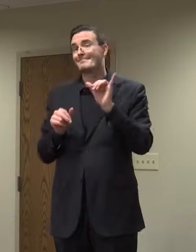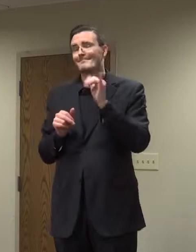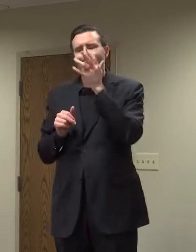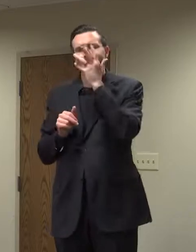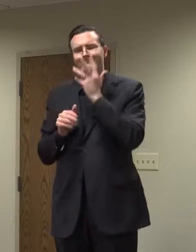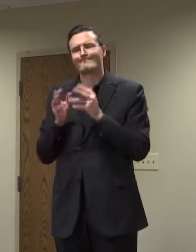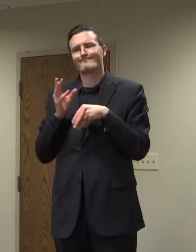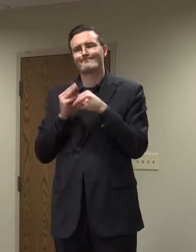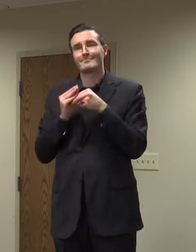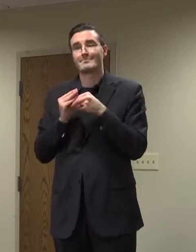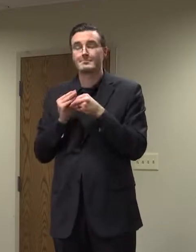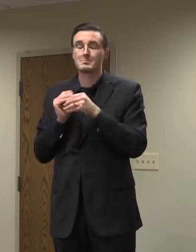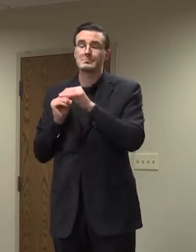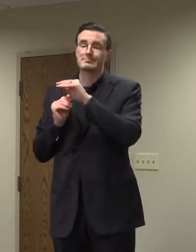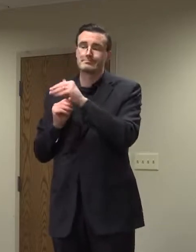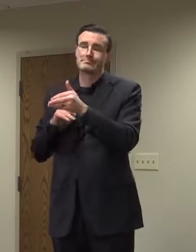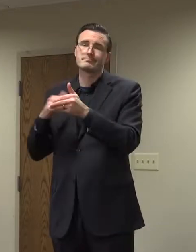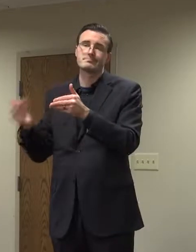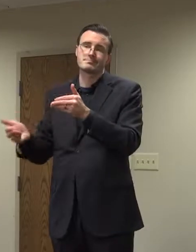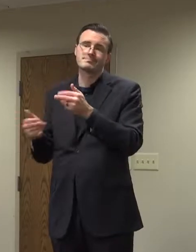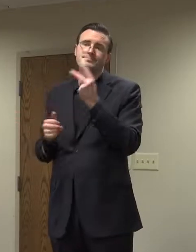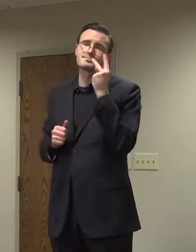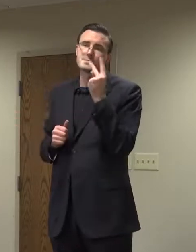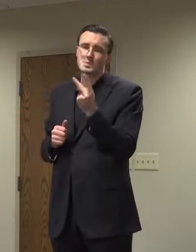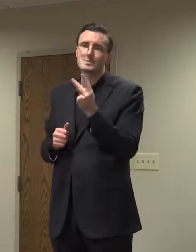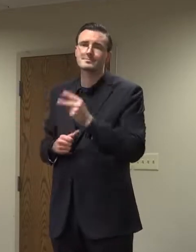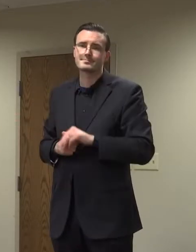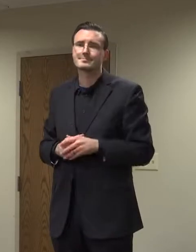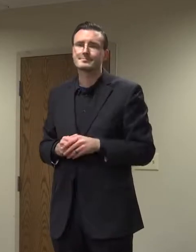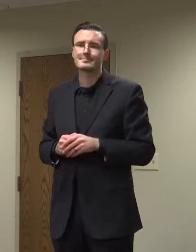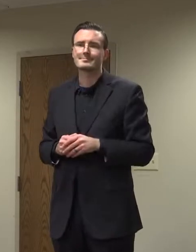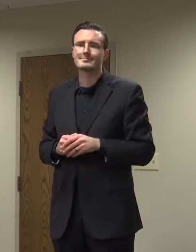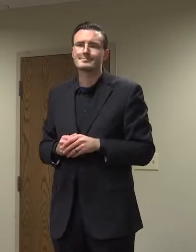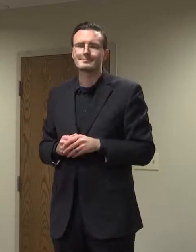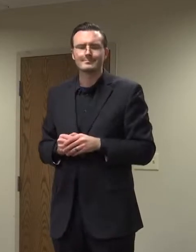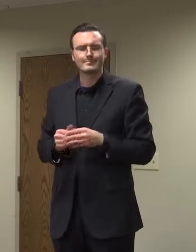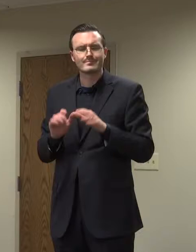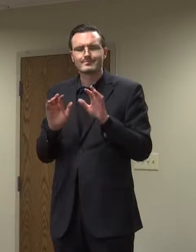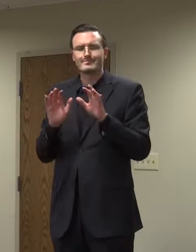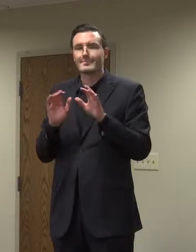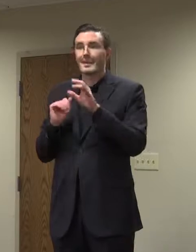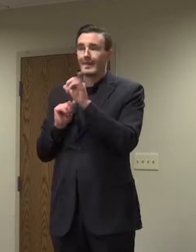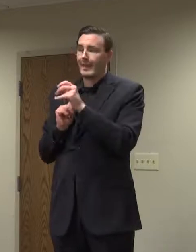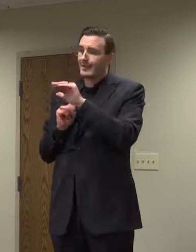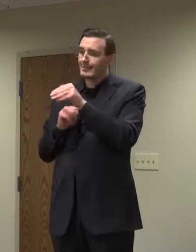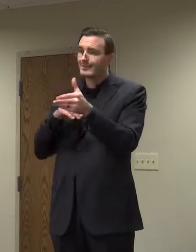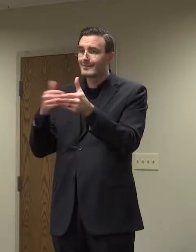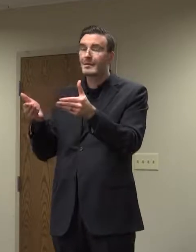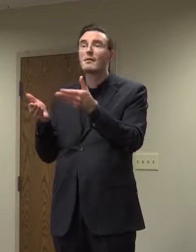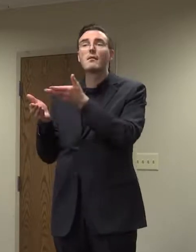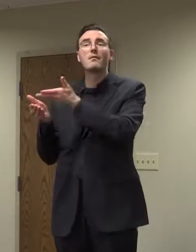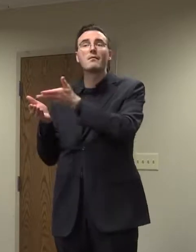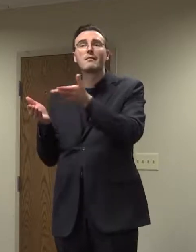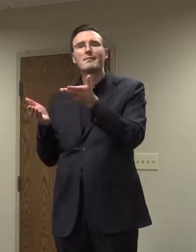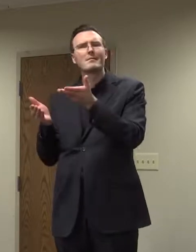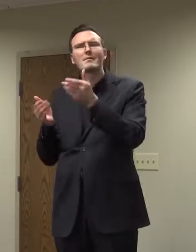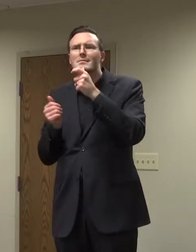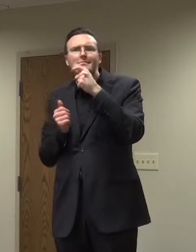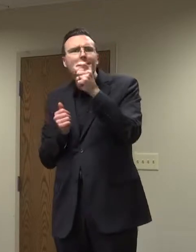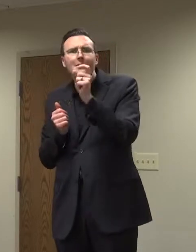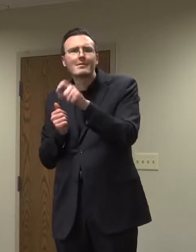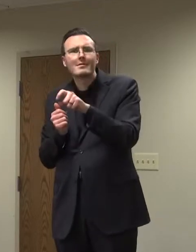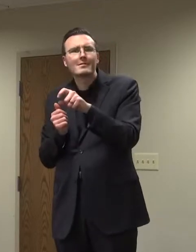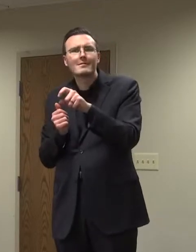deaths. And we talk about this every time. They are 2 lives prematurely lost. And we mourn for